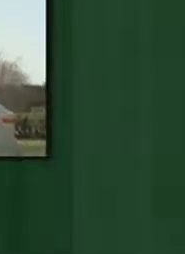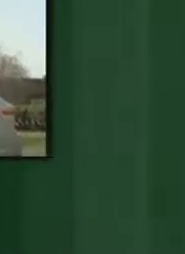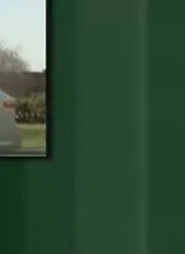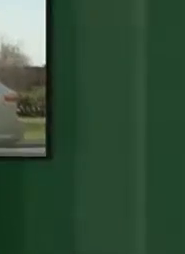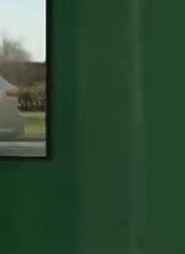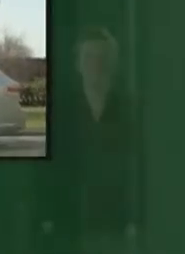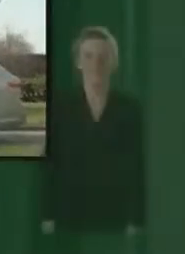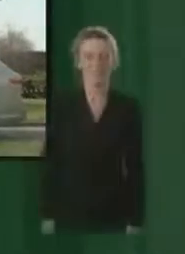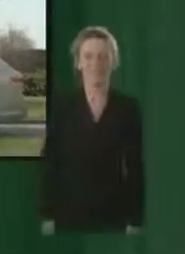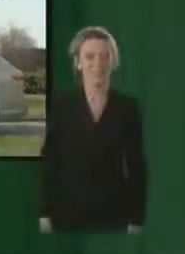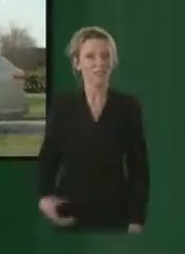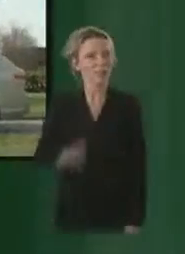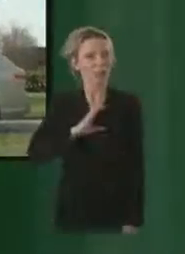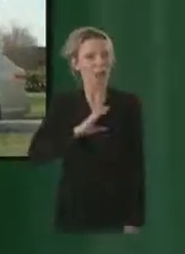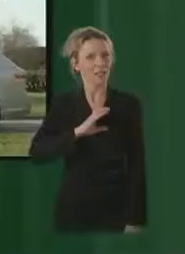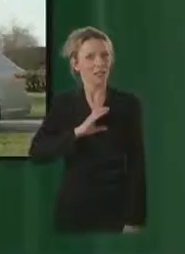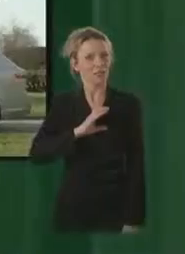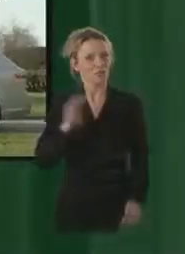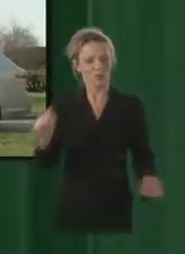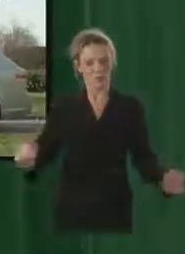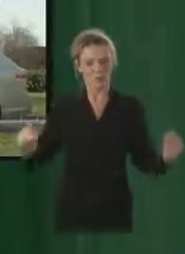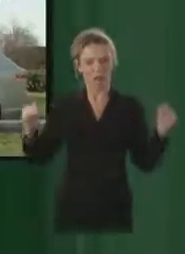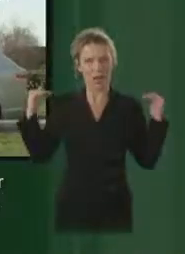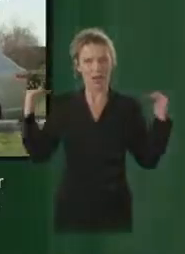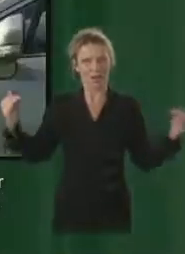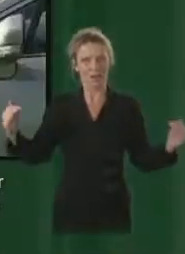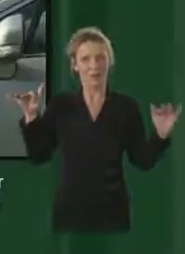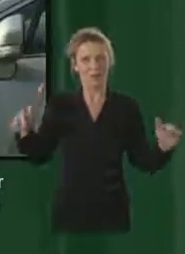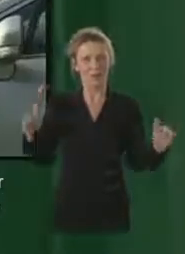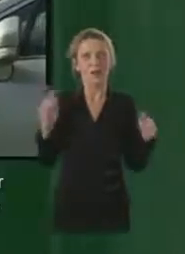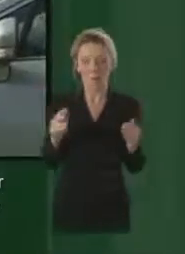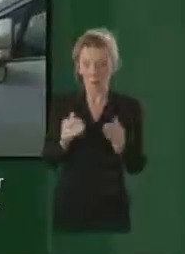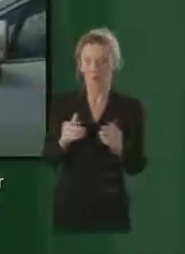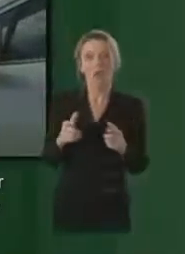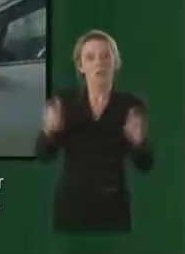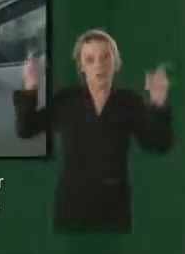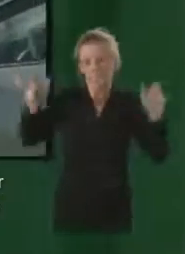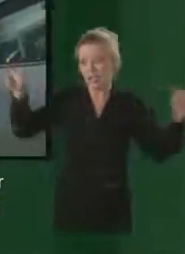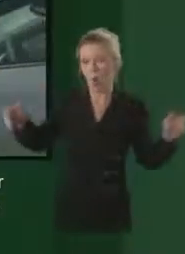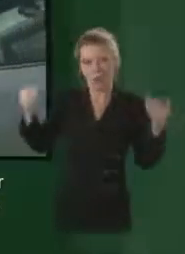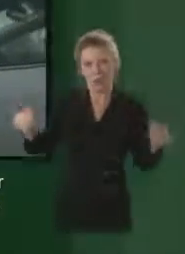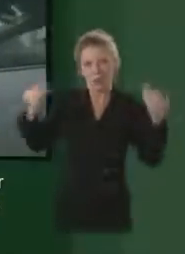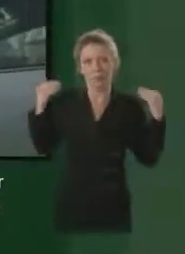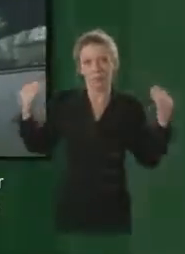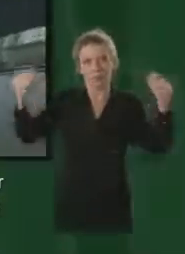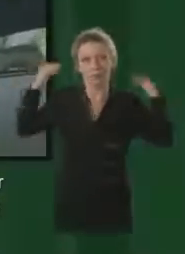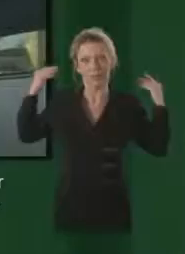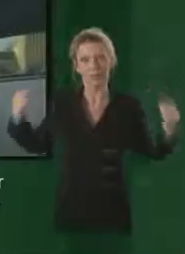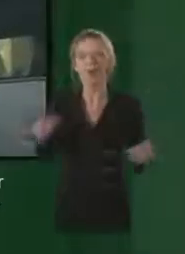A characteristic silhouette with wide, outstretched body pillars makes the Avensis look bigger than the former model, and in